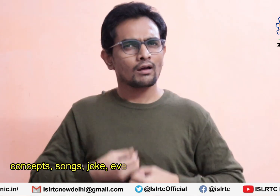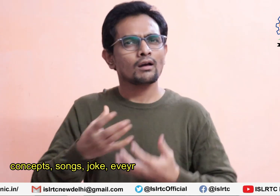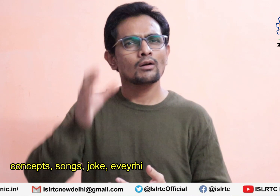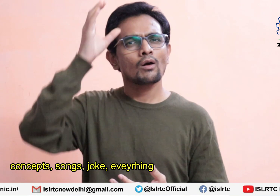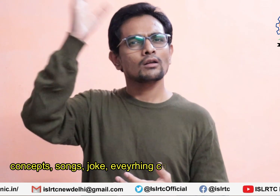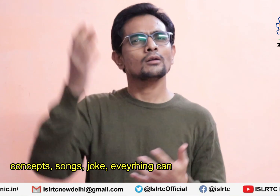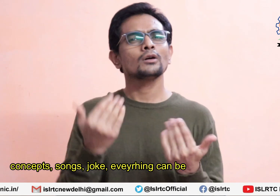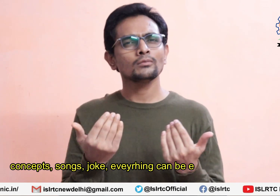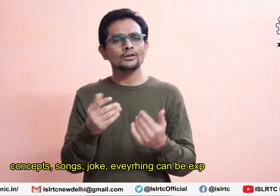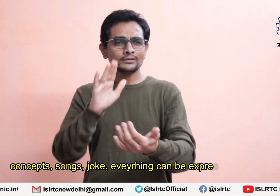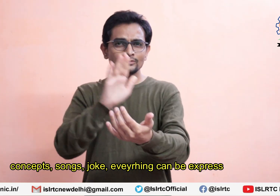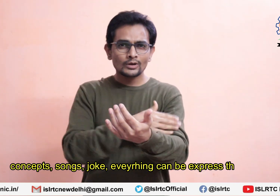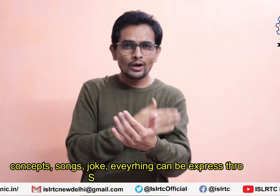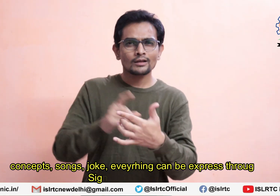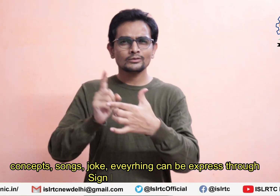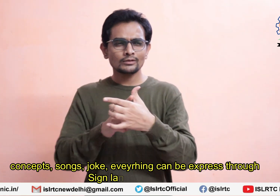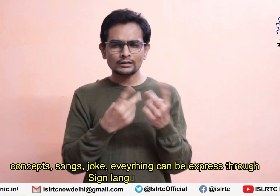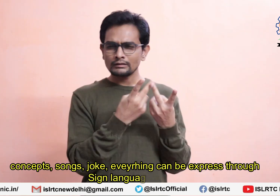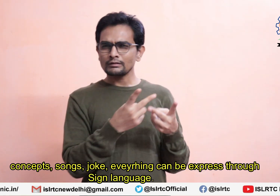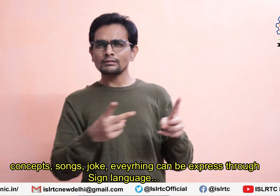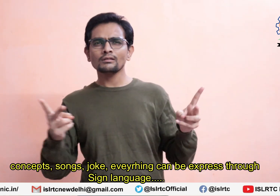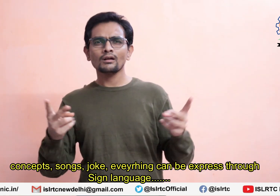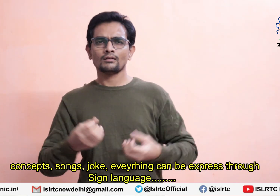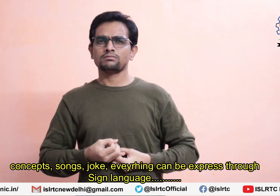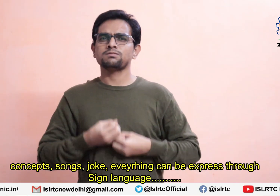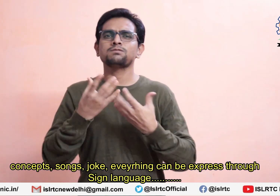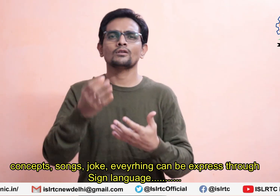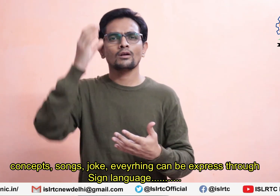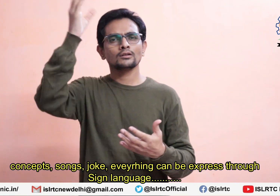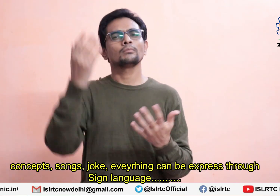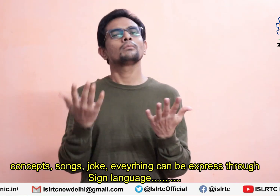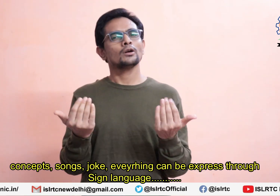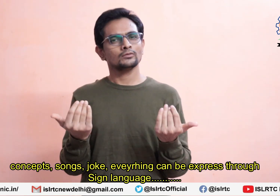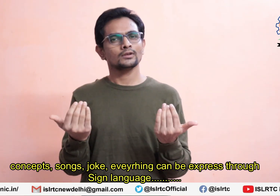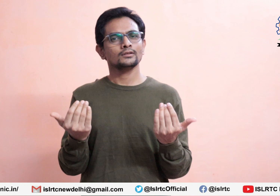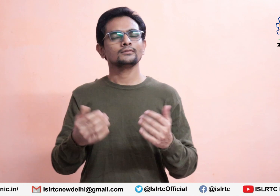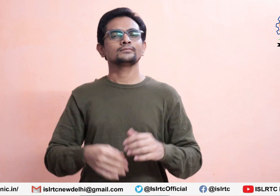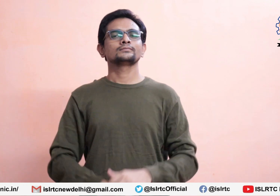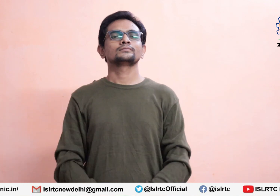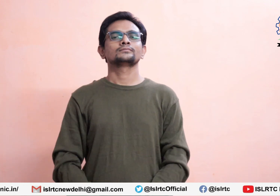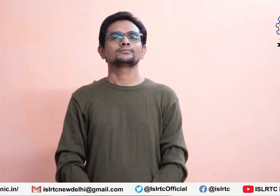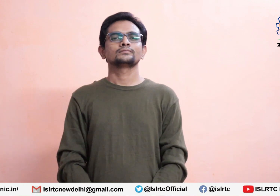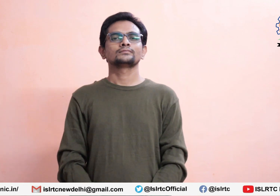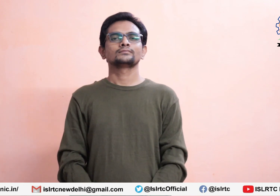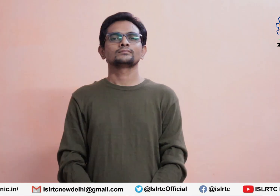concepts, songs, jokes, everything can be expressed through sign language. much. Thank you very much.